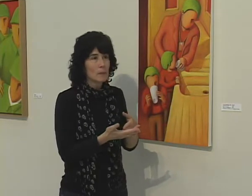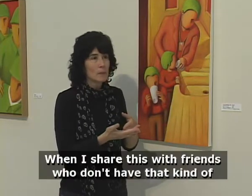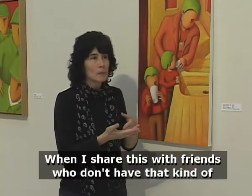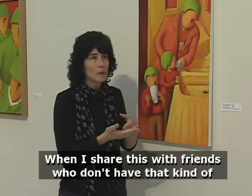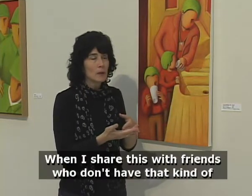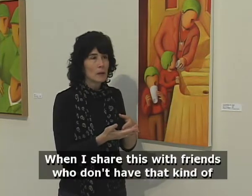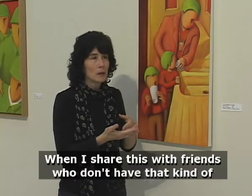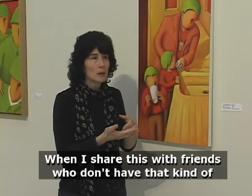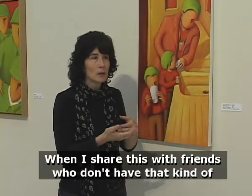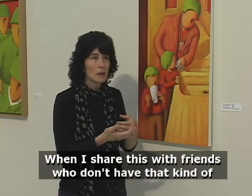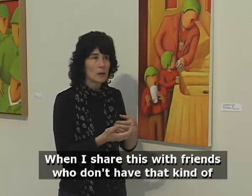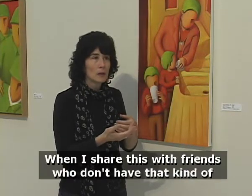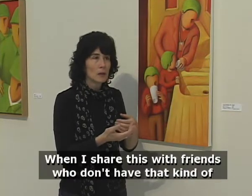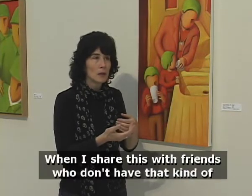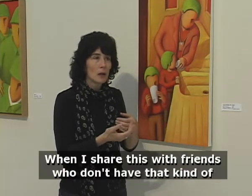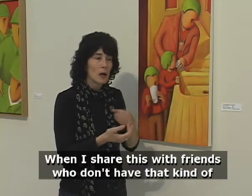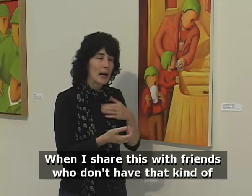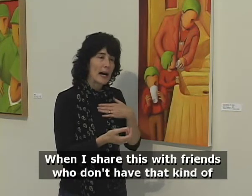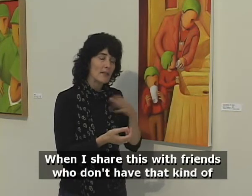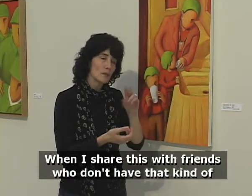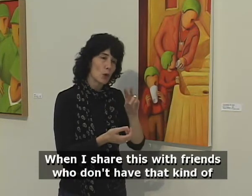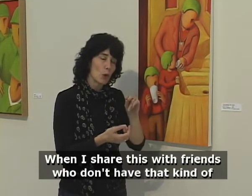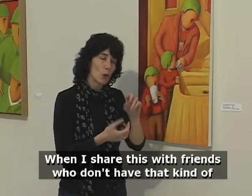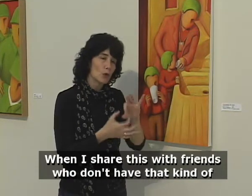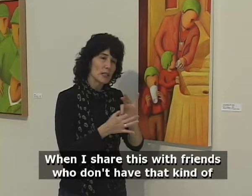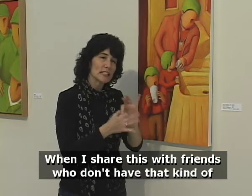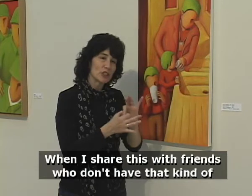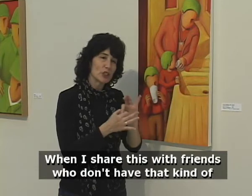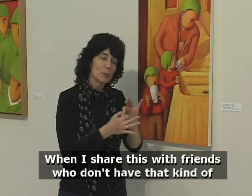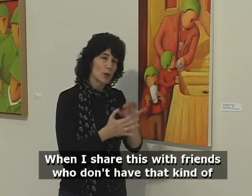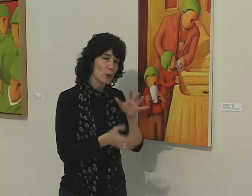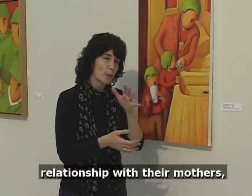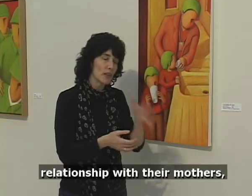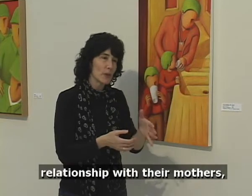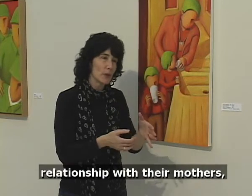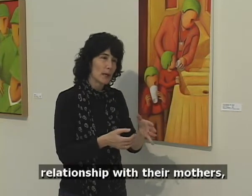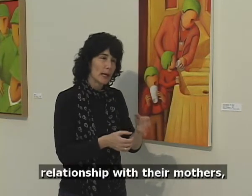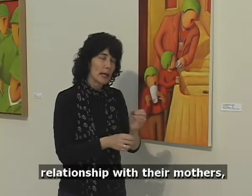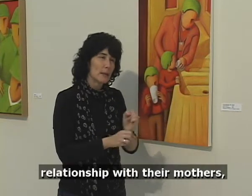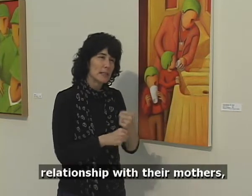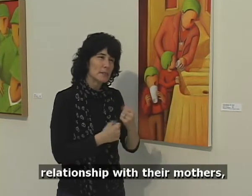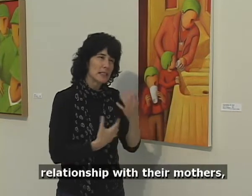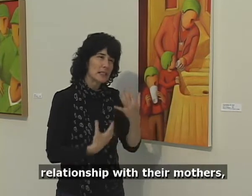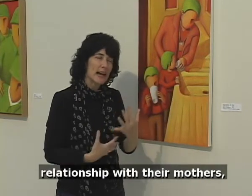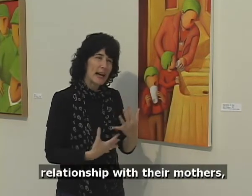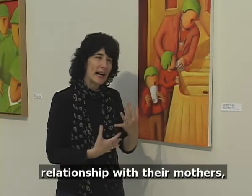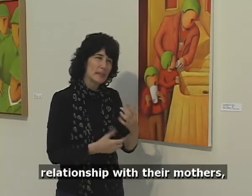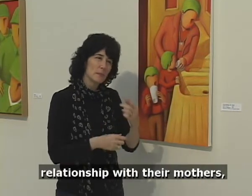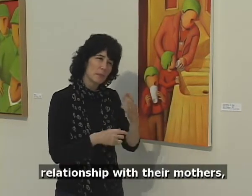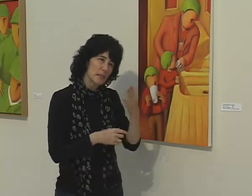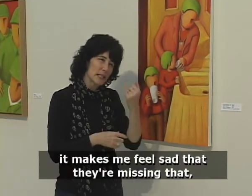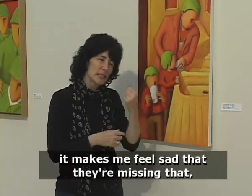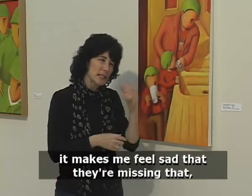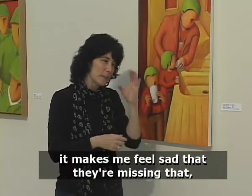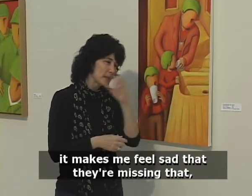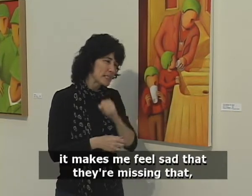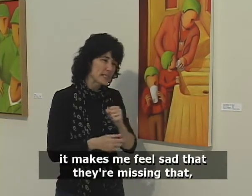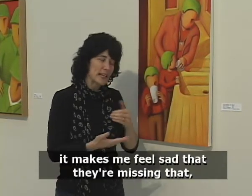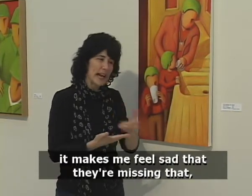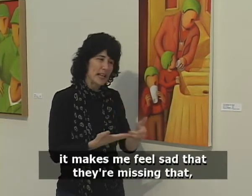When I share this with friends who don't have that kind of relationship with their mothers, it makes me feel